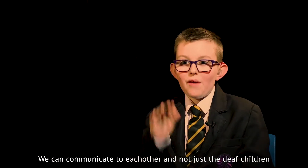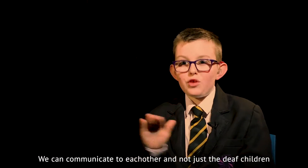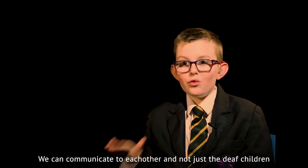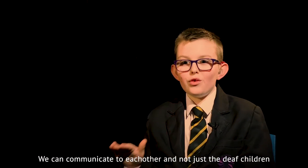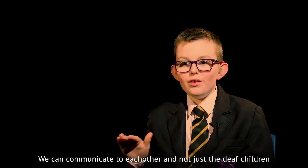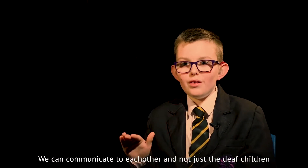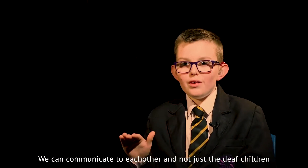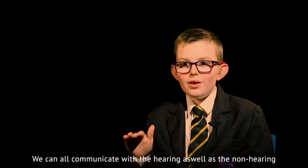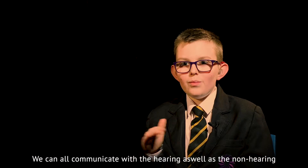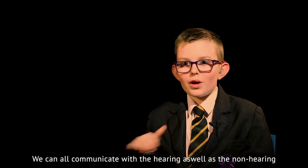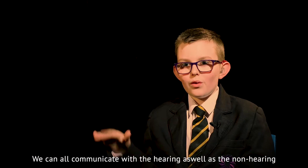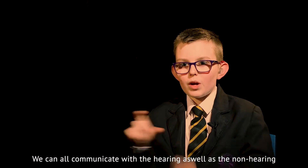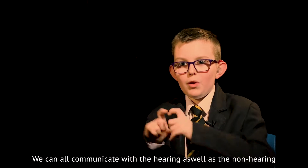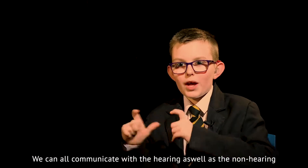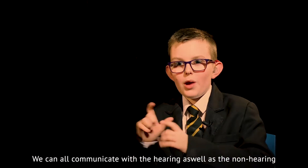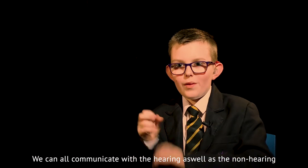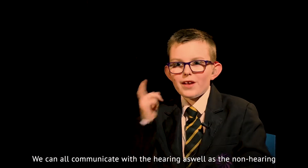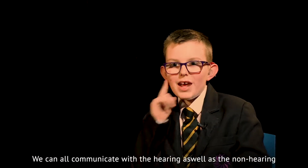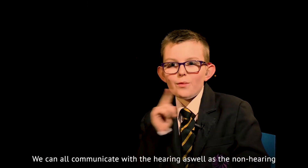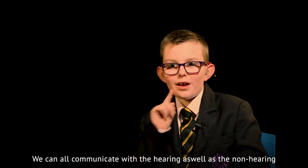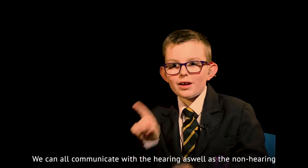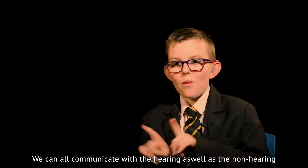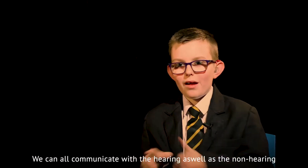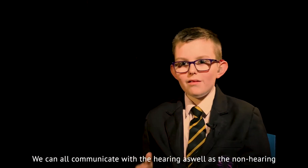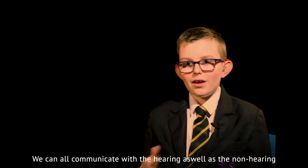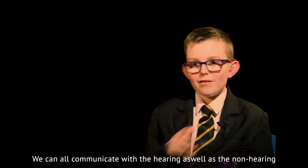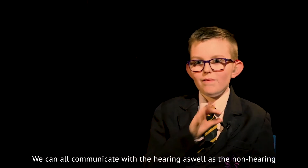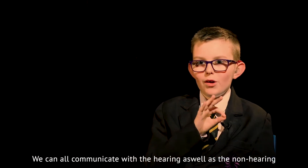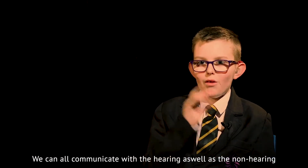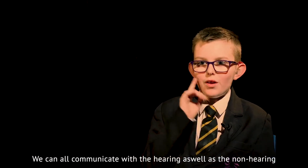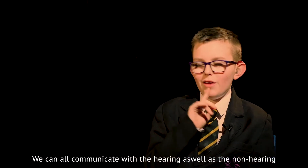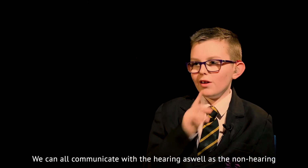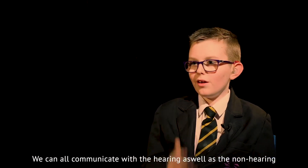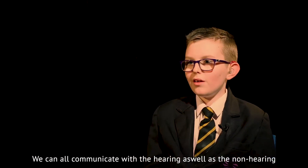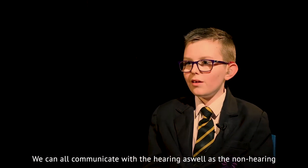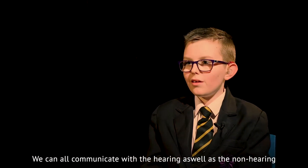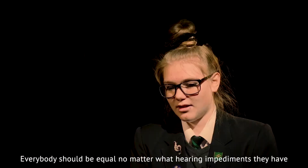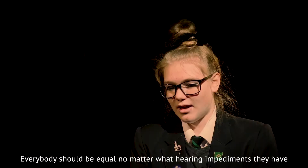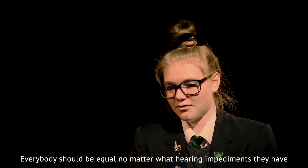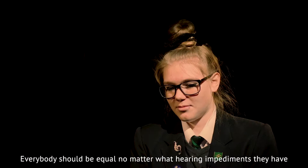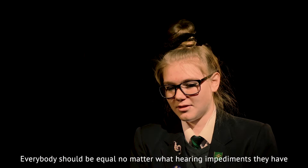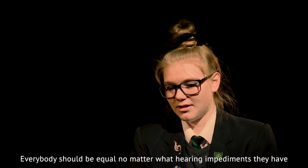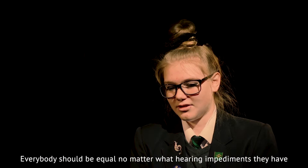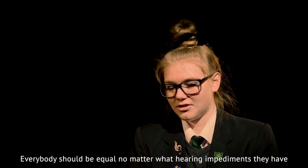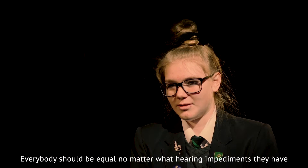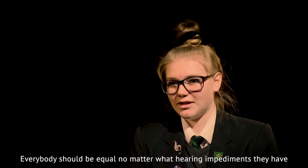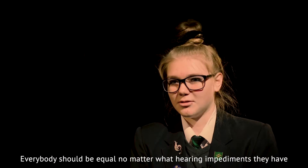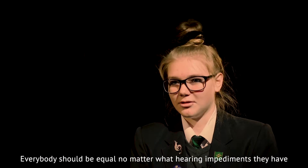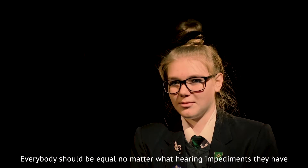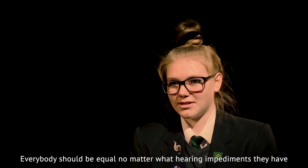deaf children, we can all communicate with the hearing as well as the non-hearing. Everybody should be equal no matter